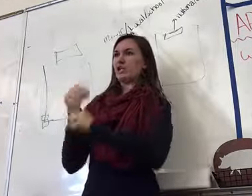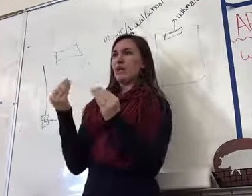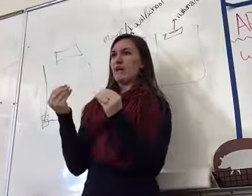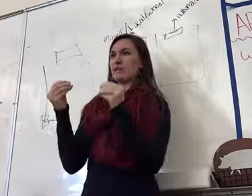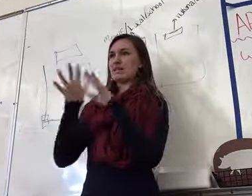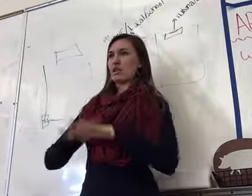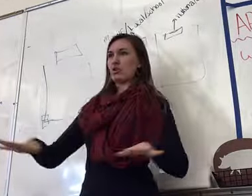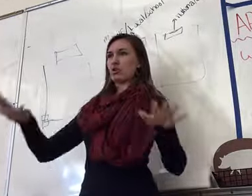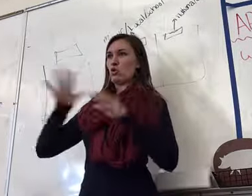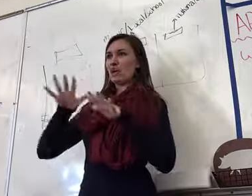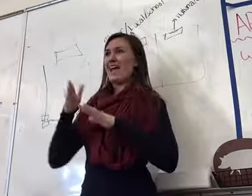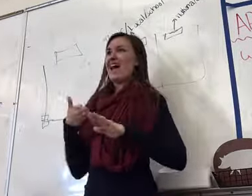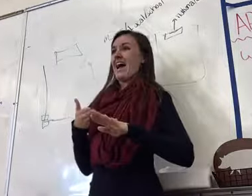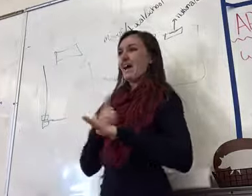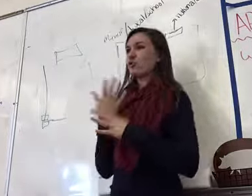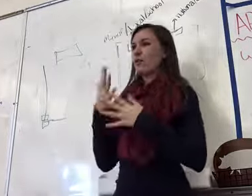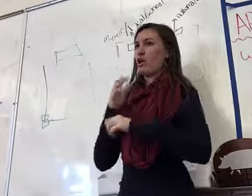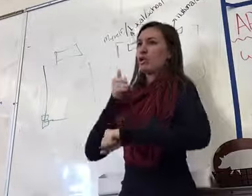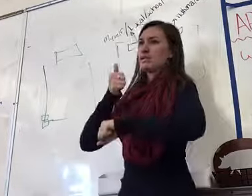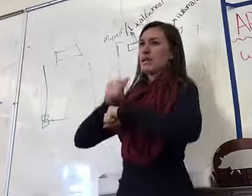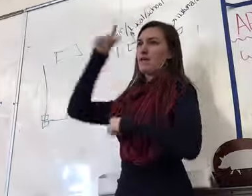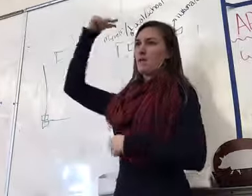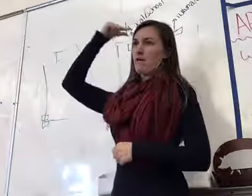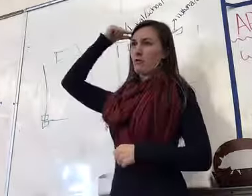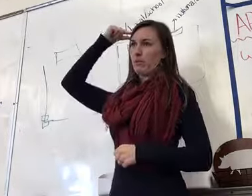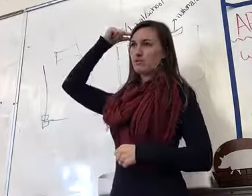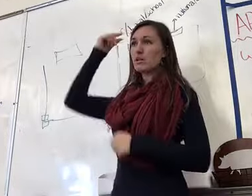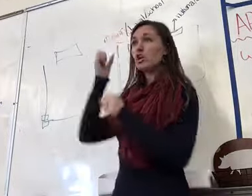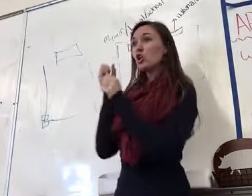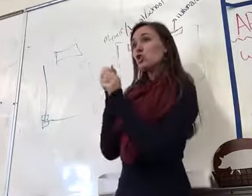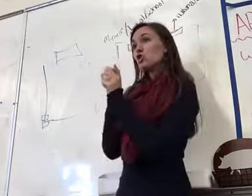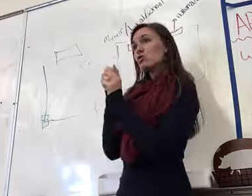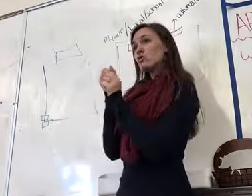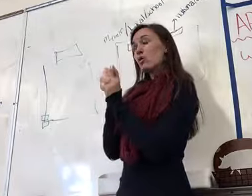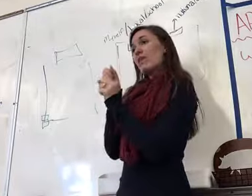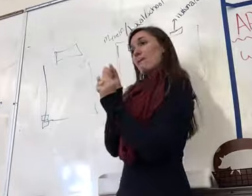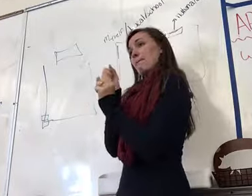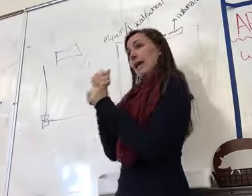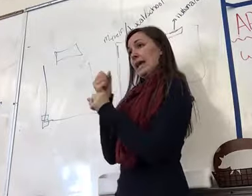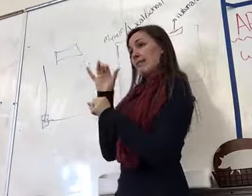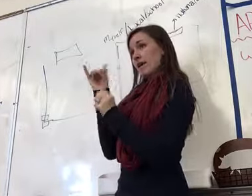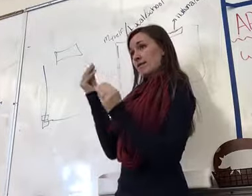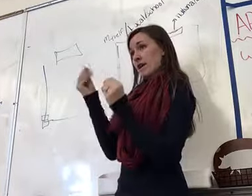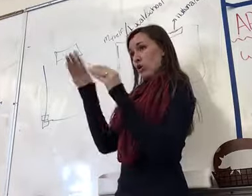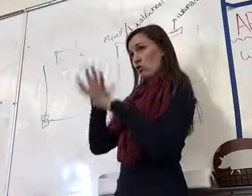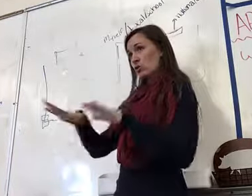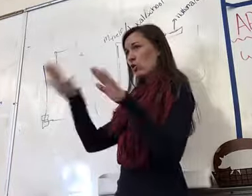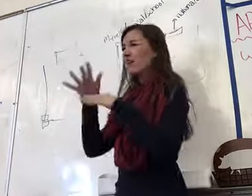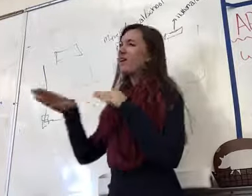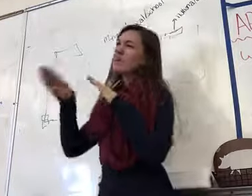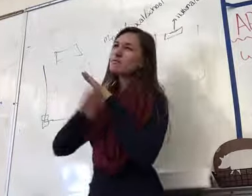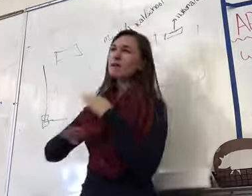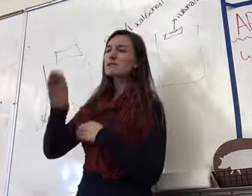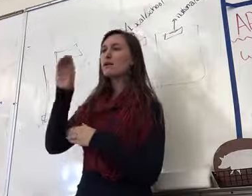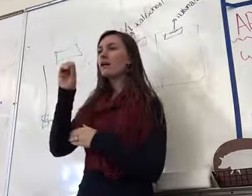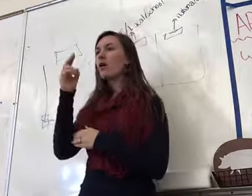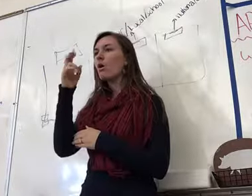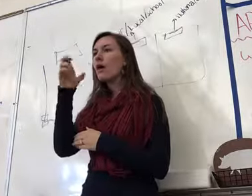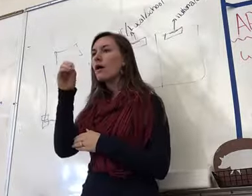government. So with the creation of this territory, it is going to be pretty much in Ohio and Iowa. These are going to be really those